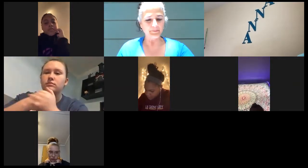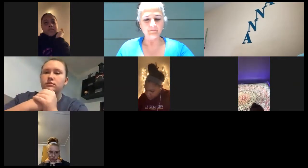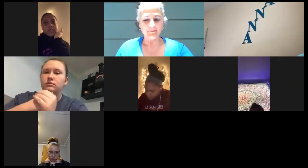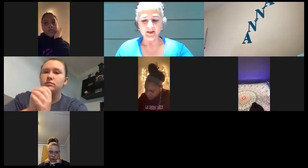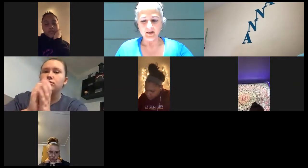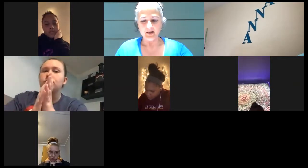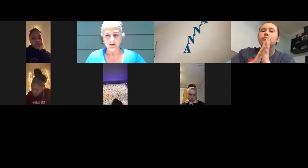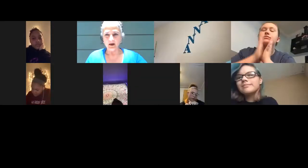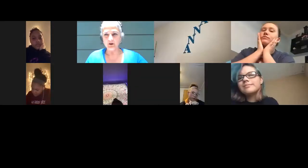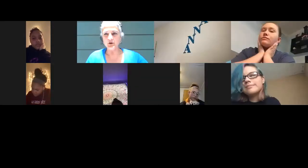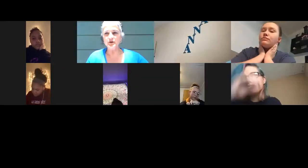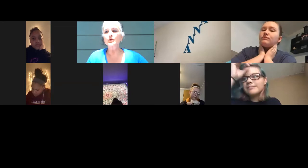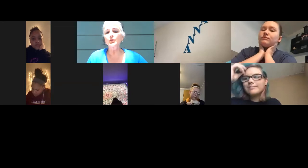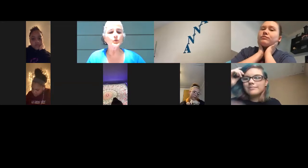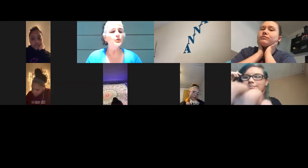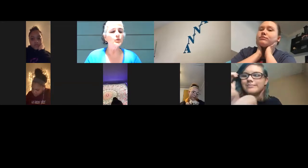Okay.